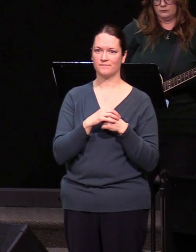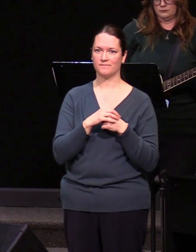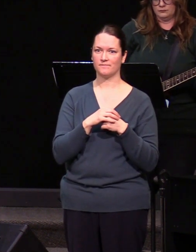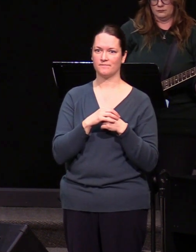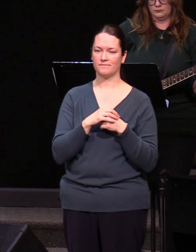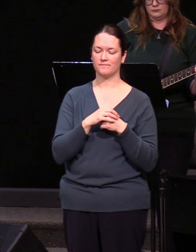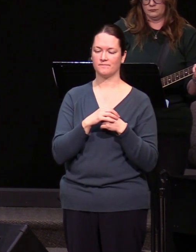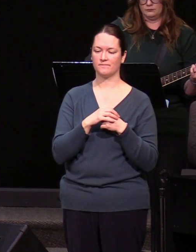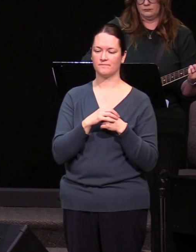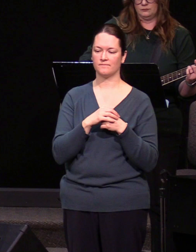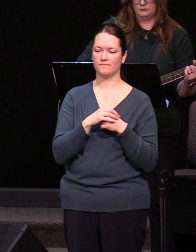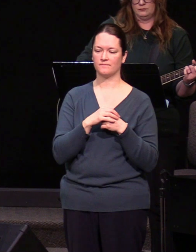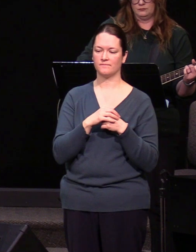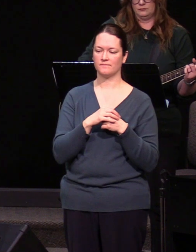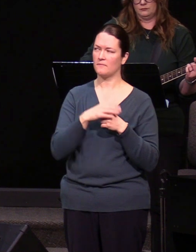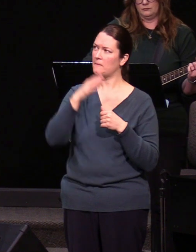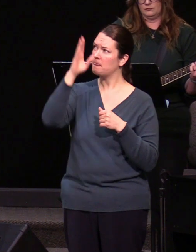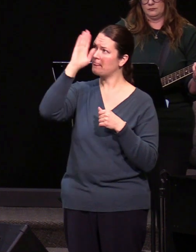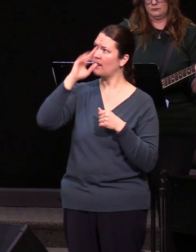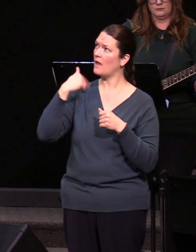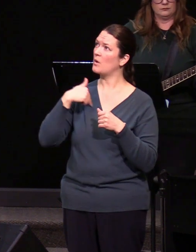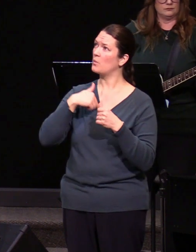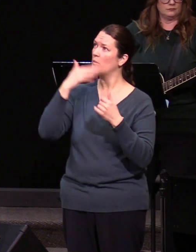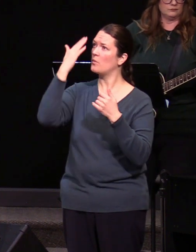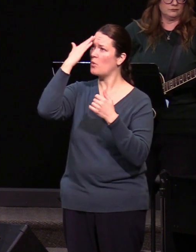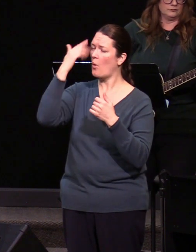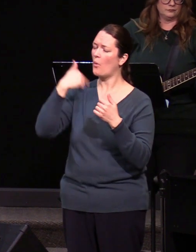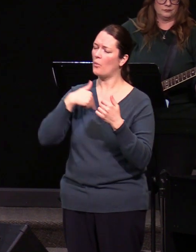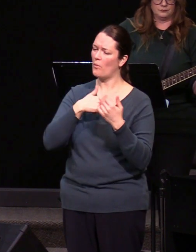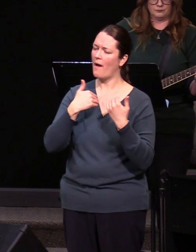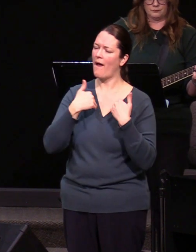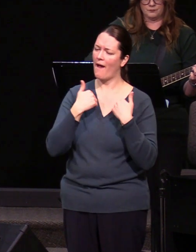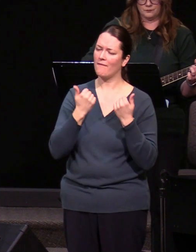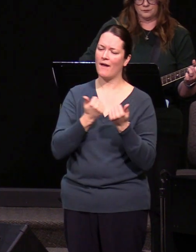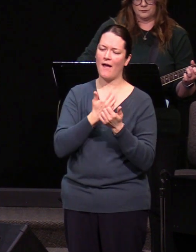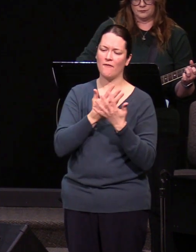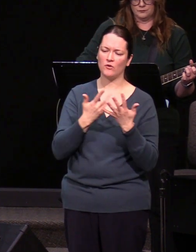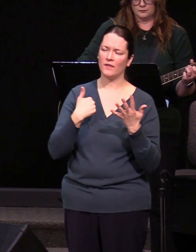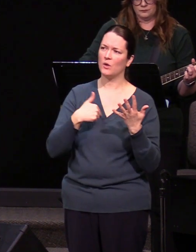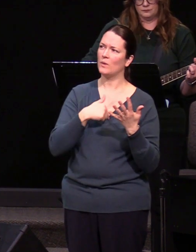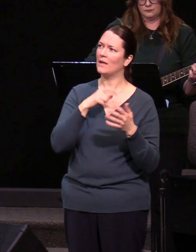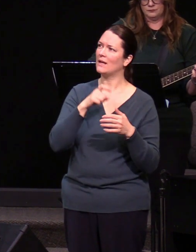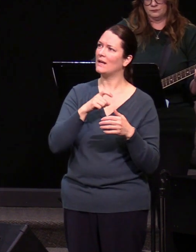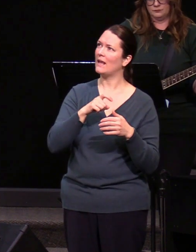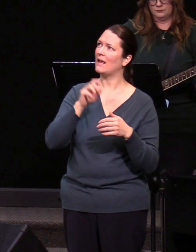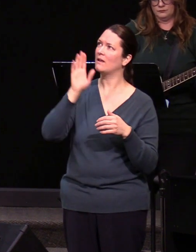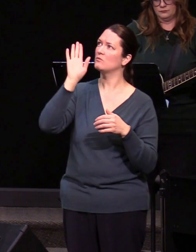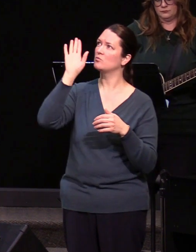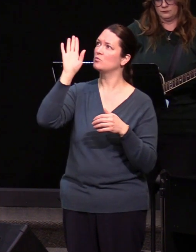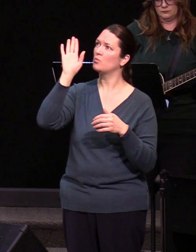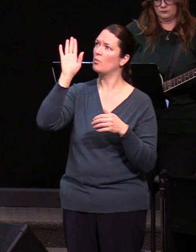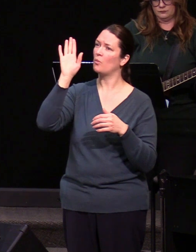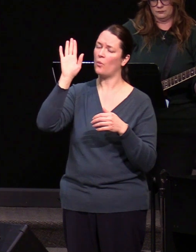God, we know that we have everything we need. We have your very presence in our heart.